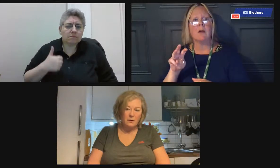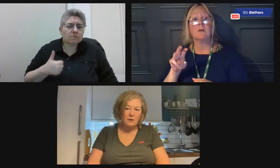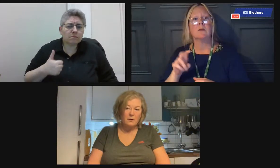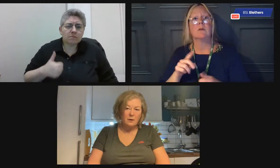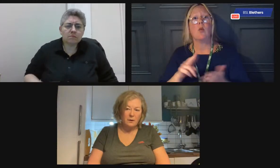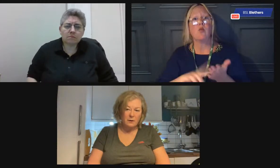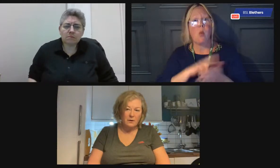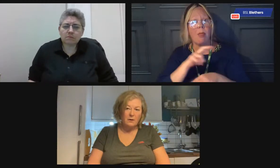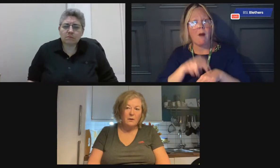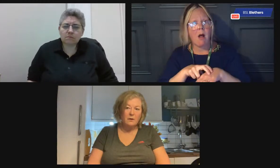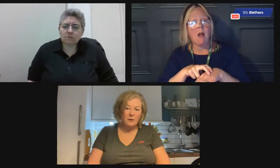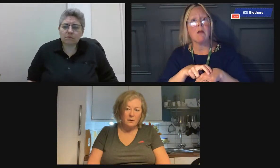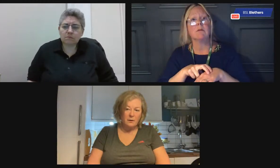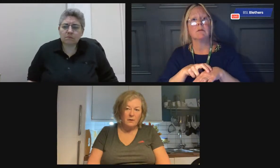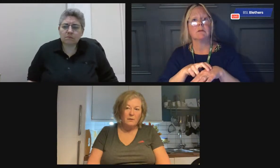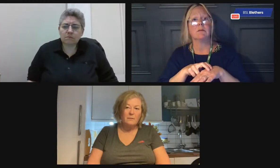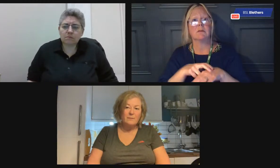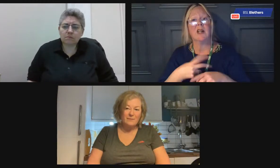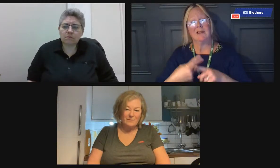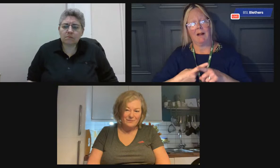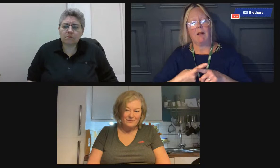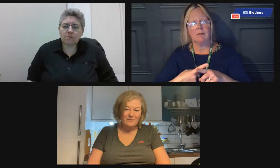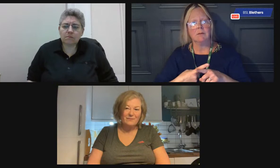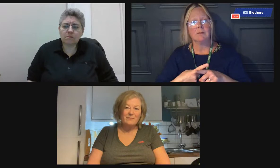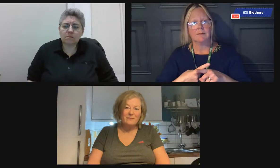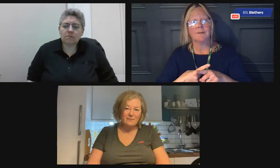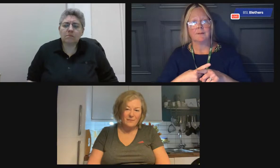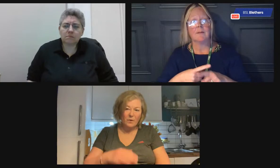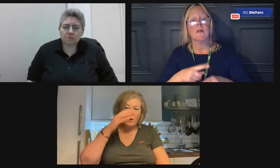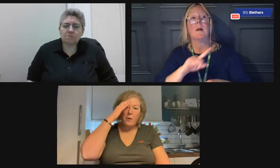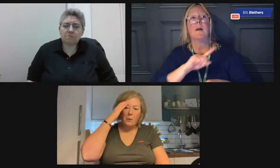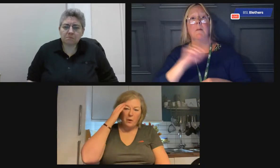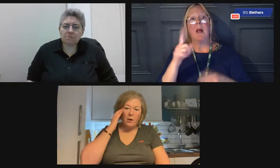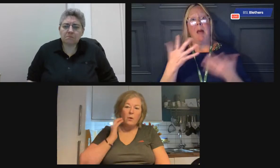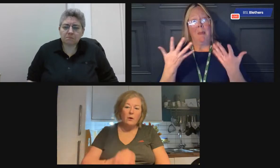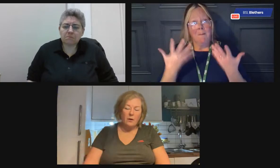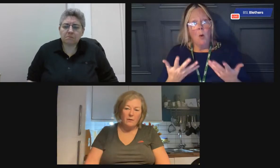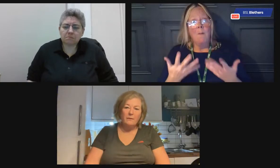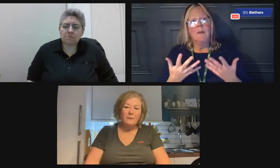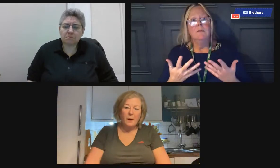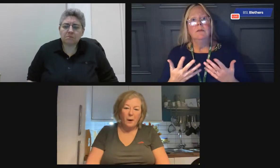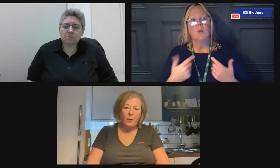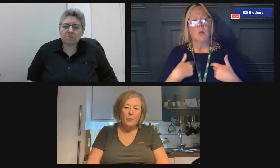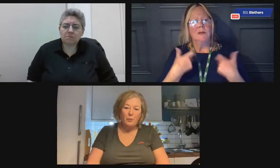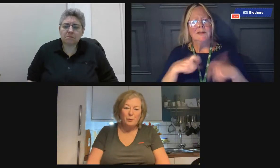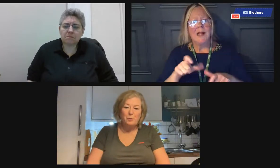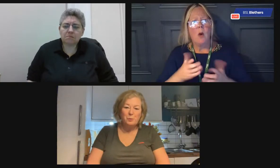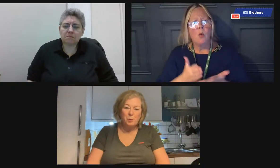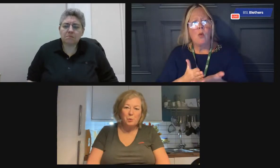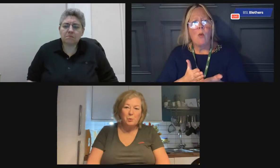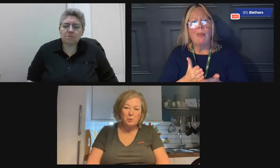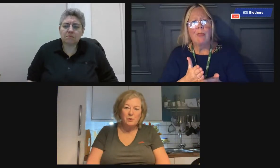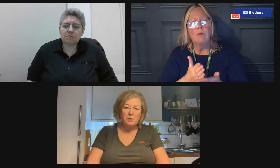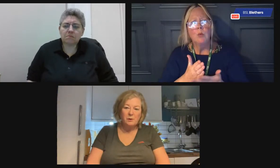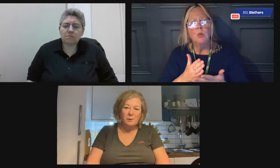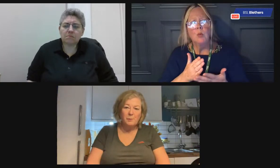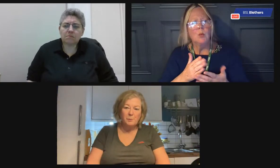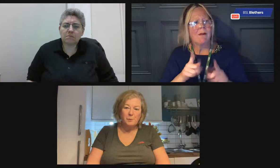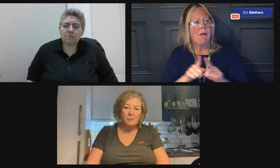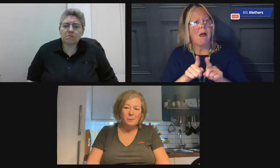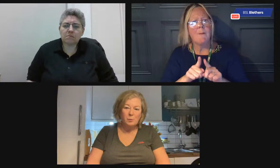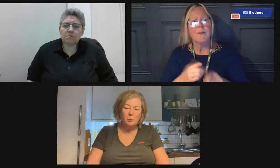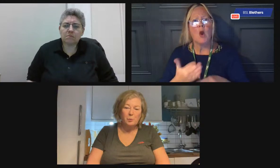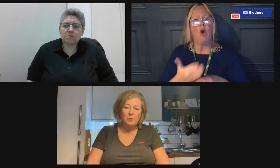So we will be coming to Scotland and Wales and Northern Ireland and England. But at the moment,